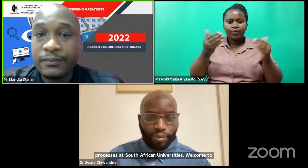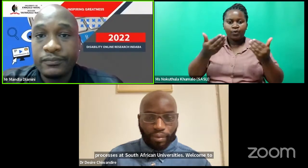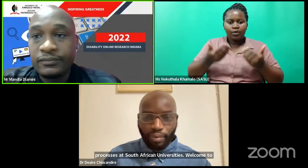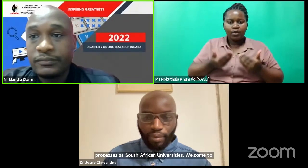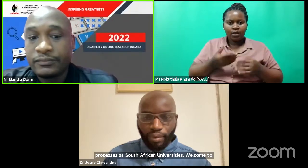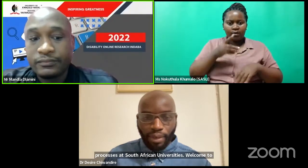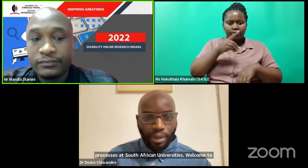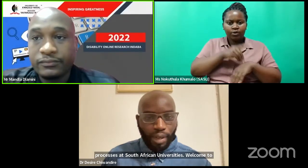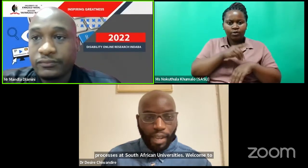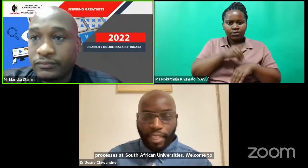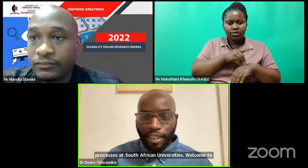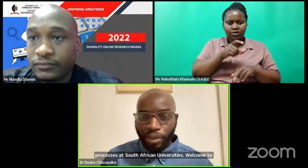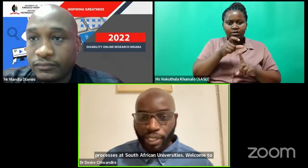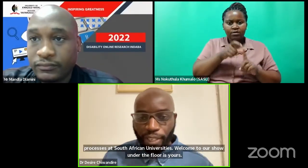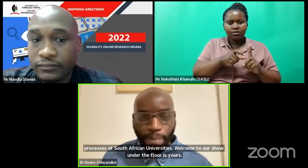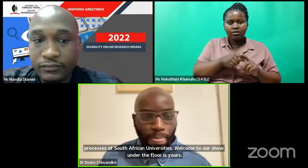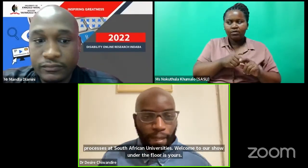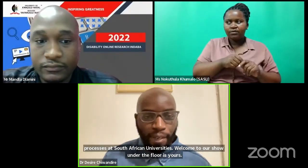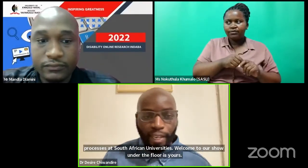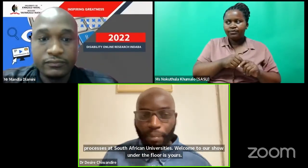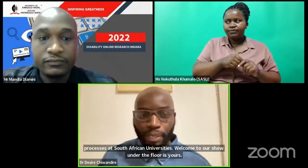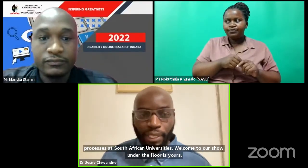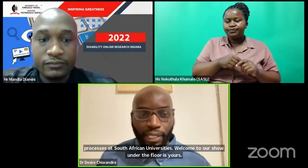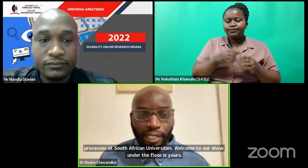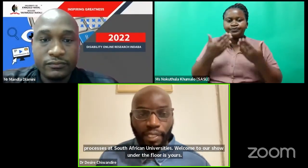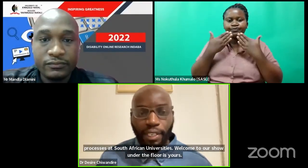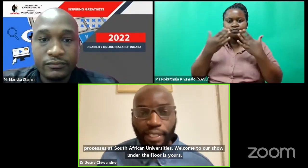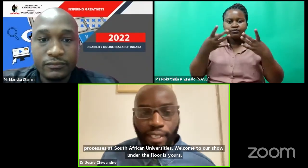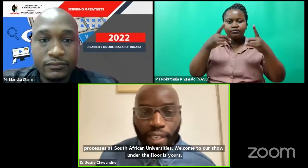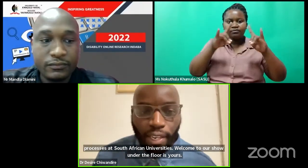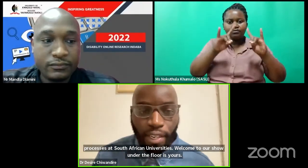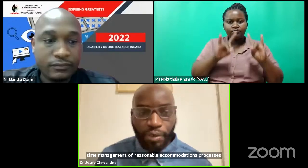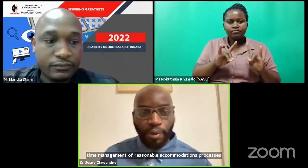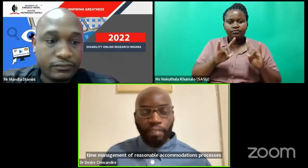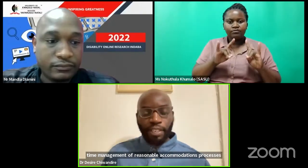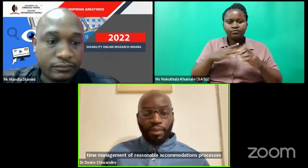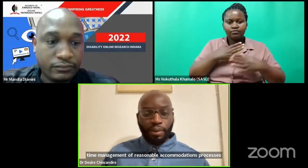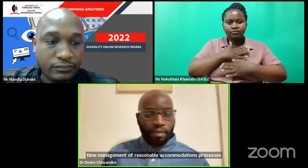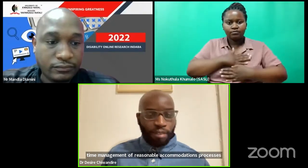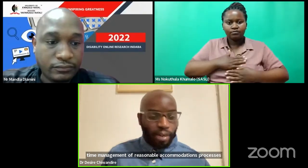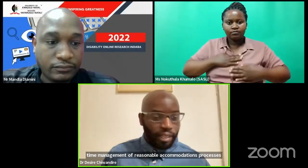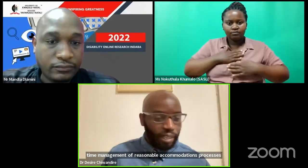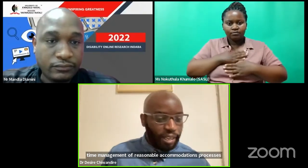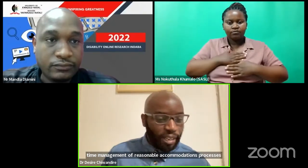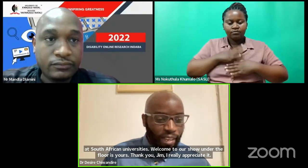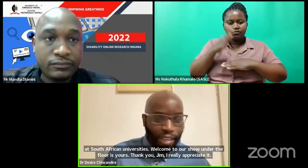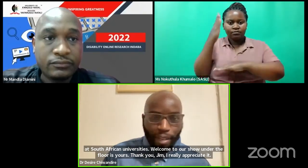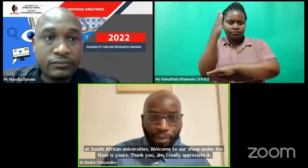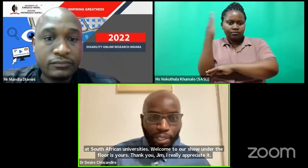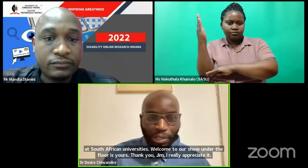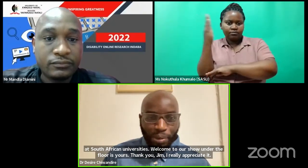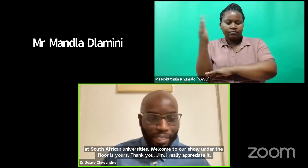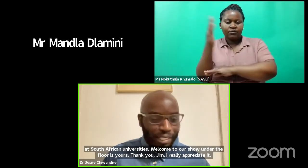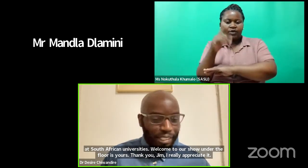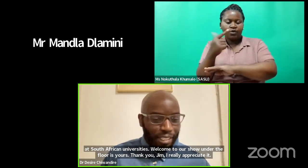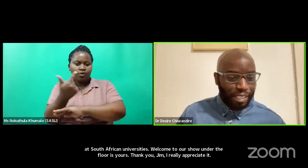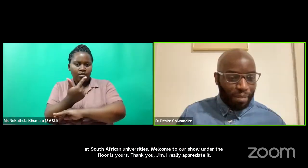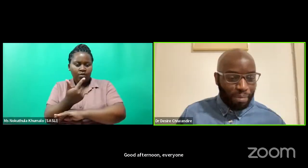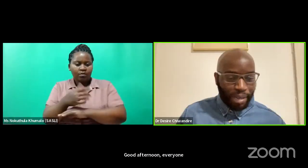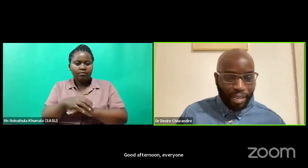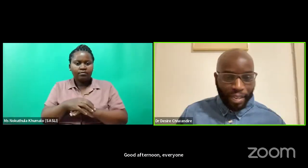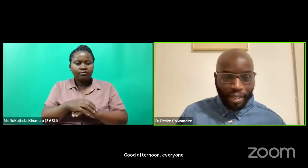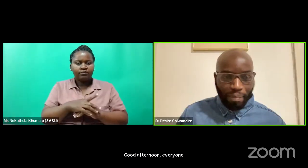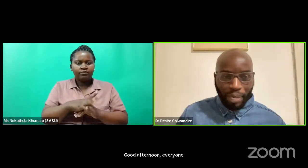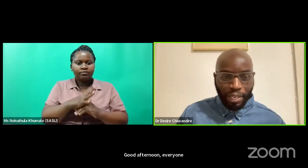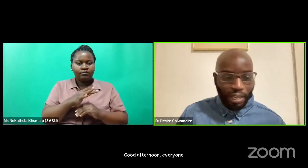yours. Thank you, Chair. I really appreciate it. Good afternoon, everyone. I'm just gonna set